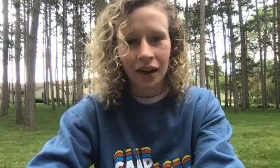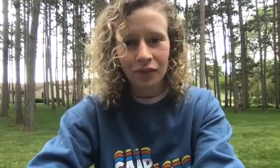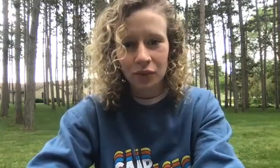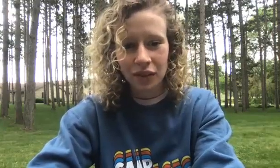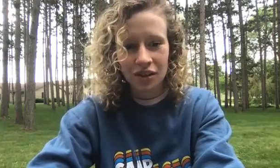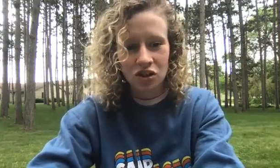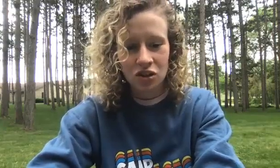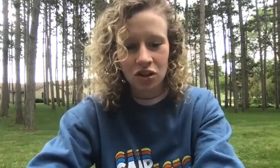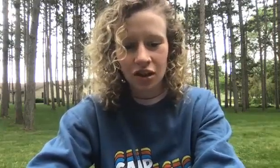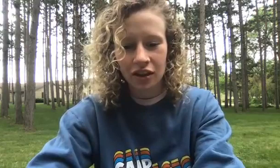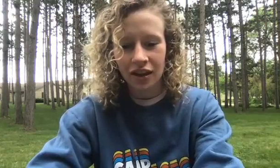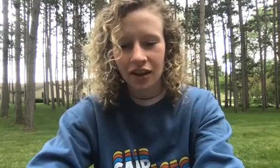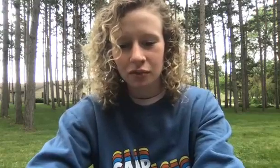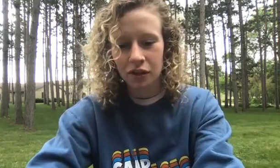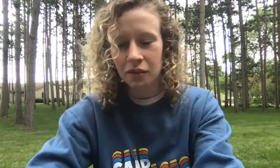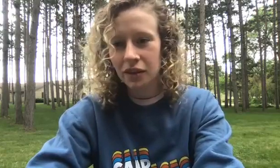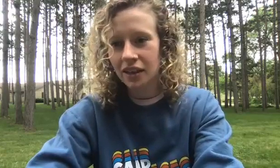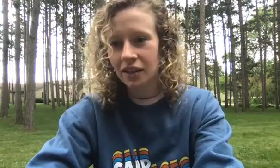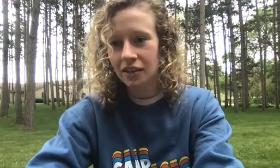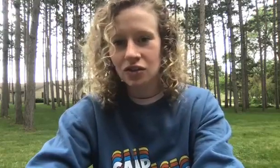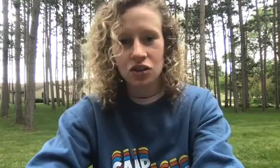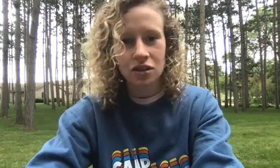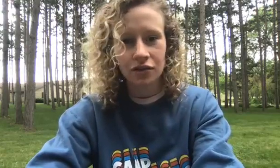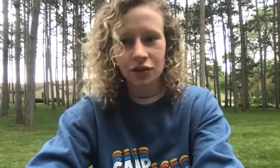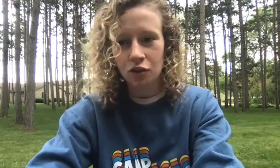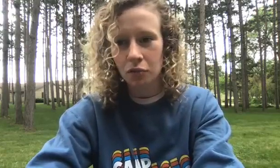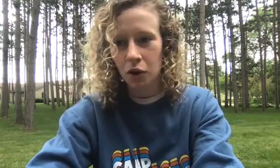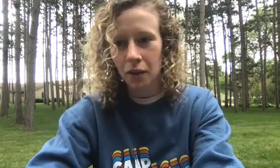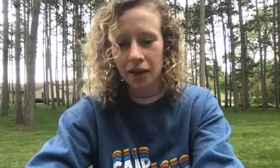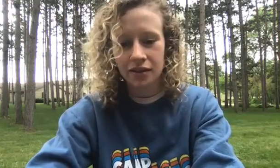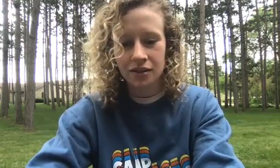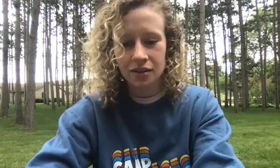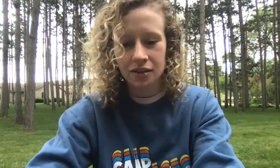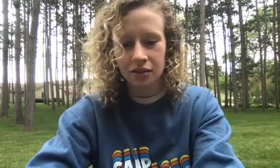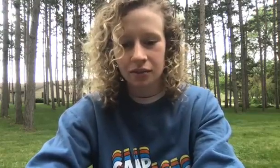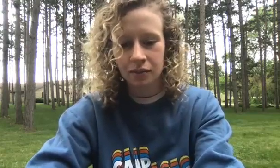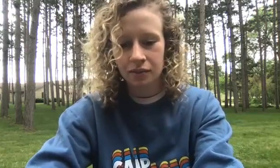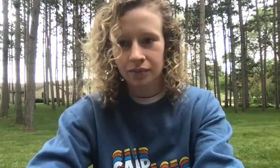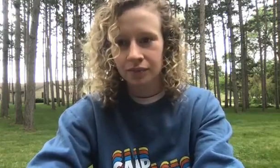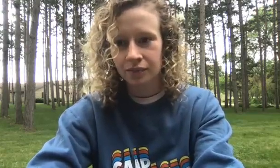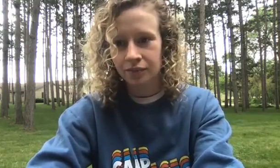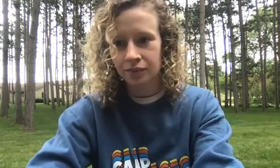Hi, everyone that's just logging on. We're going to begin here in just a few moments.